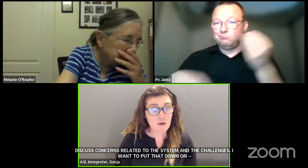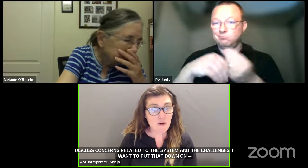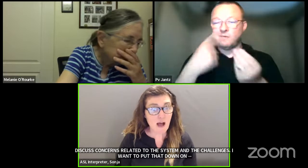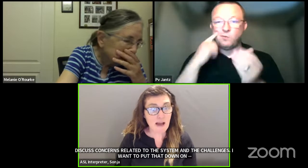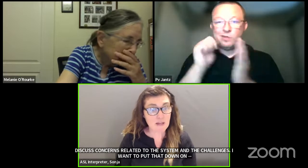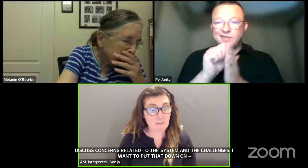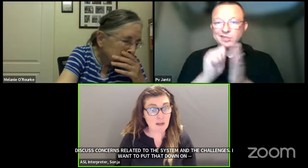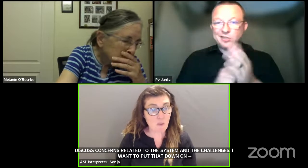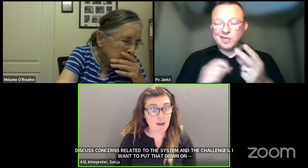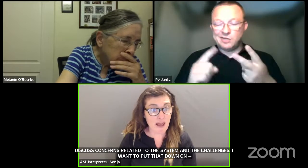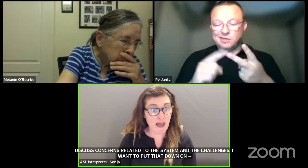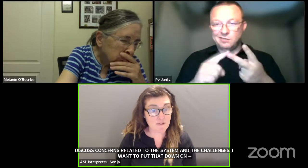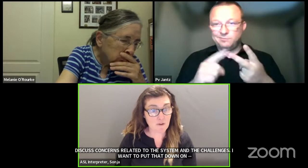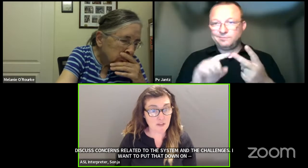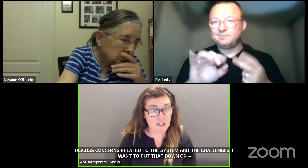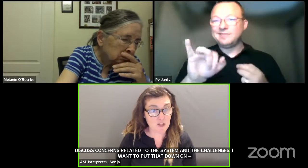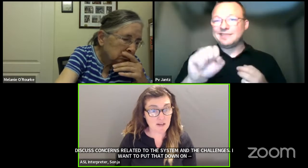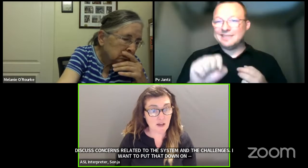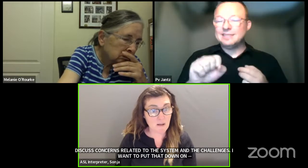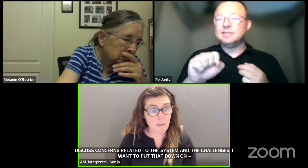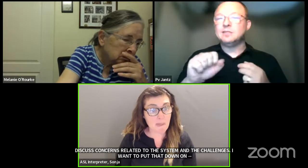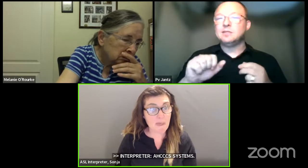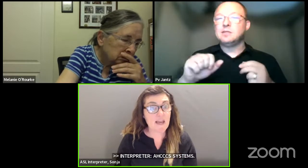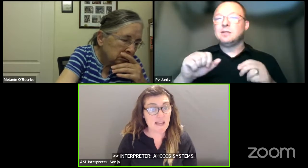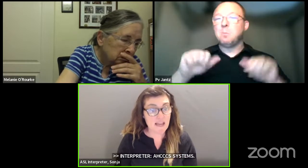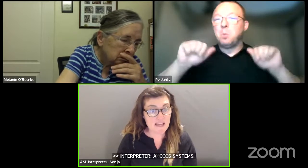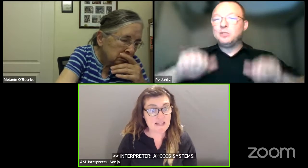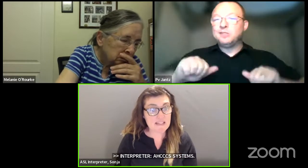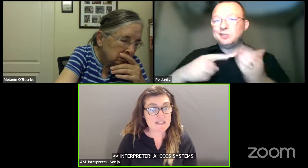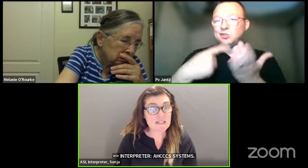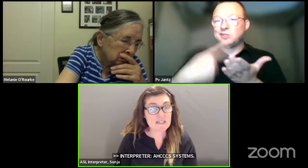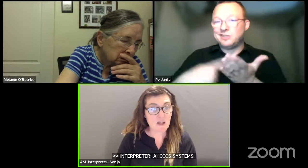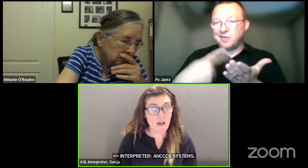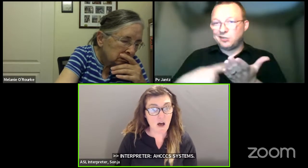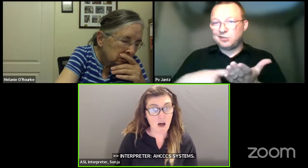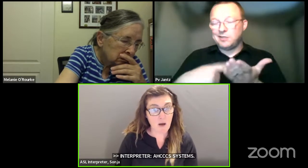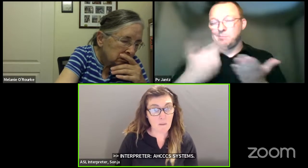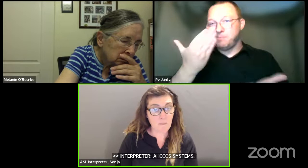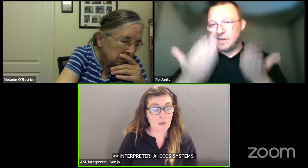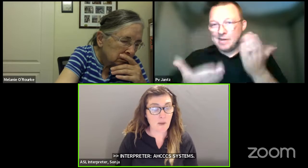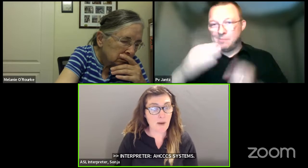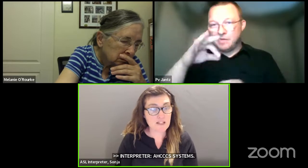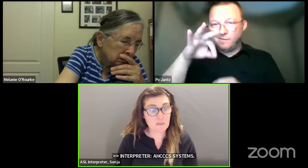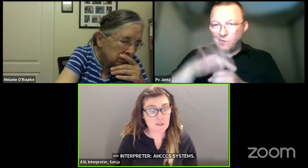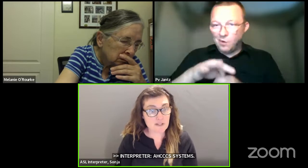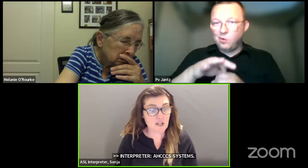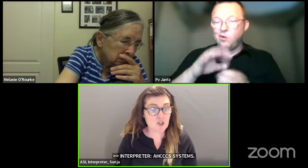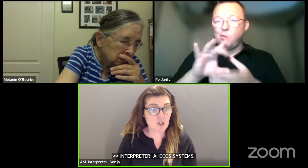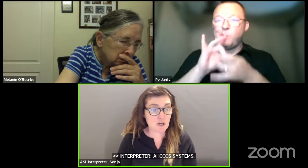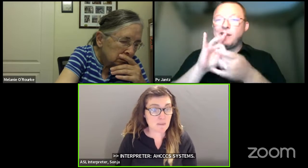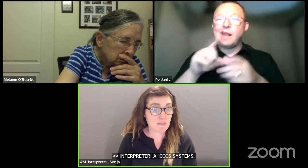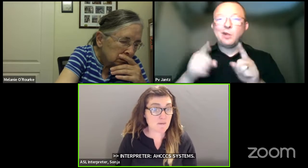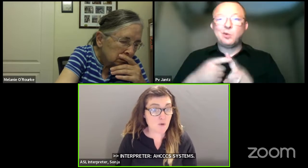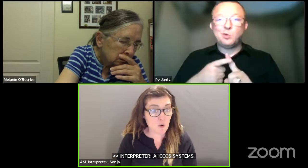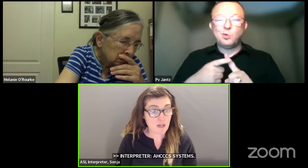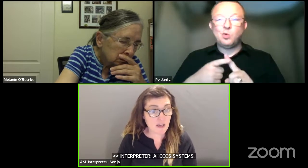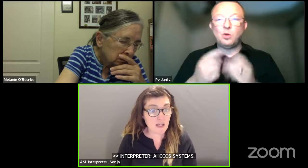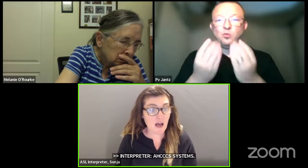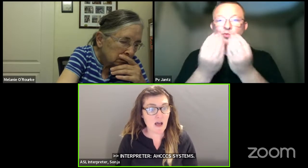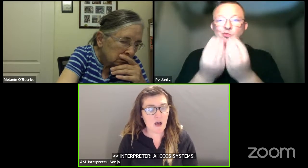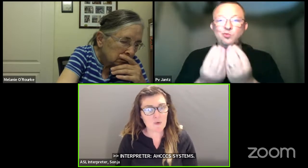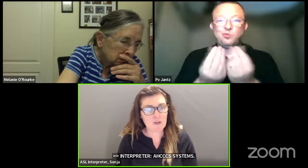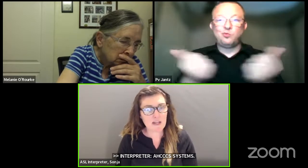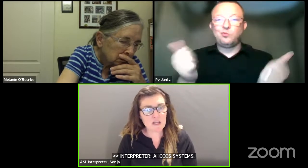The other item that I want to add for the agenda is a possible discussion, maybe